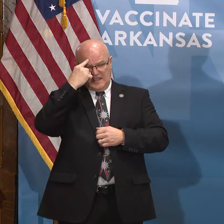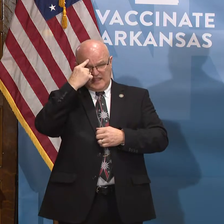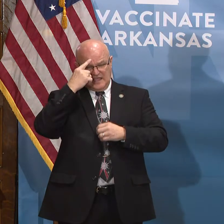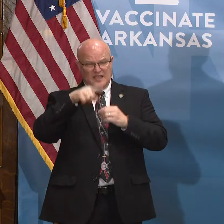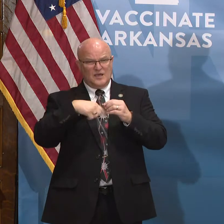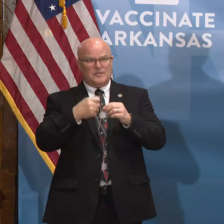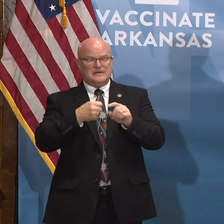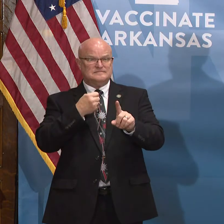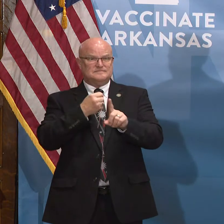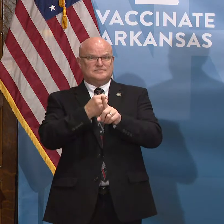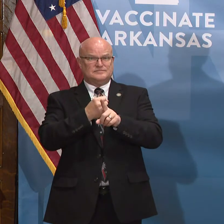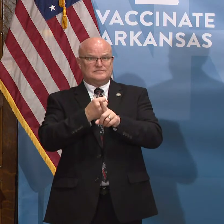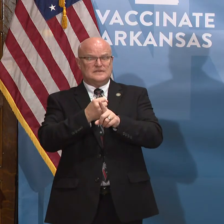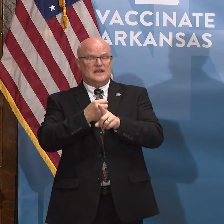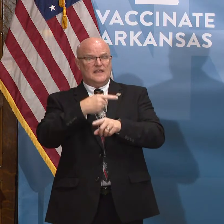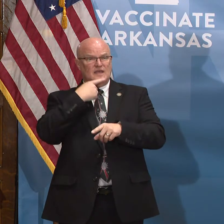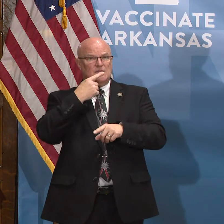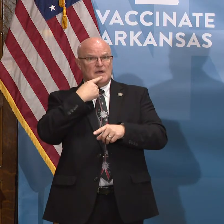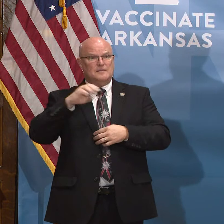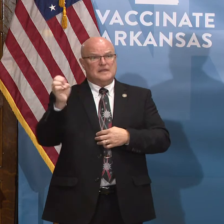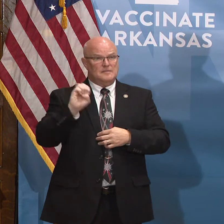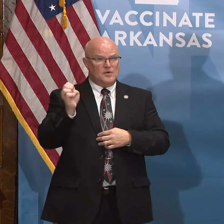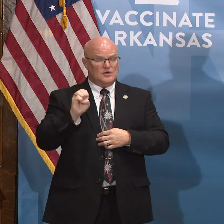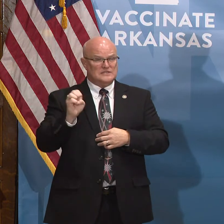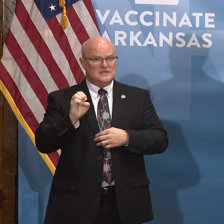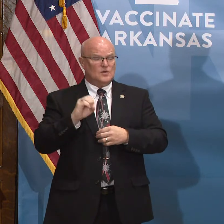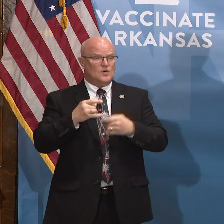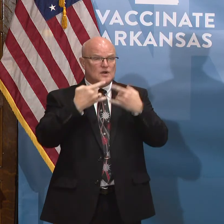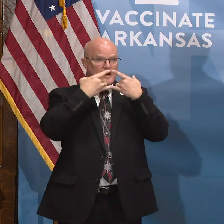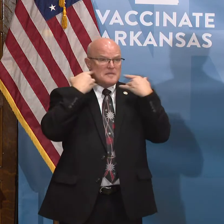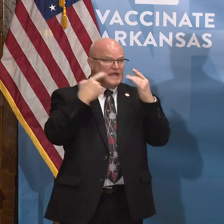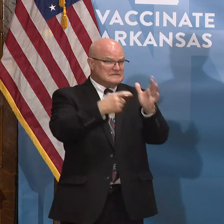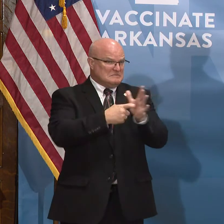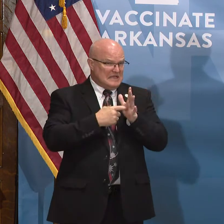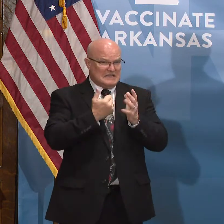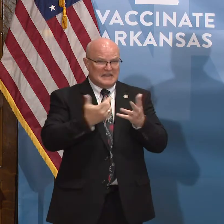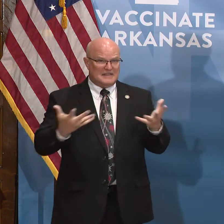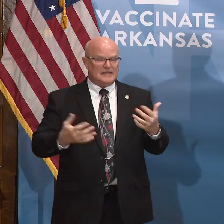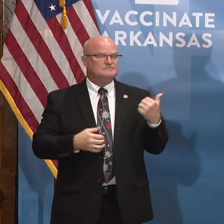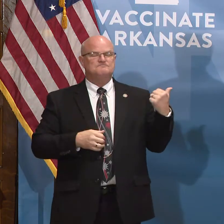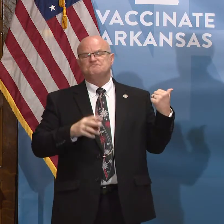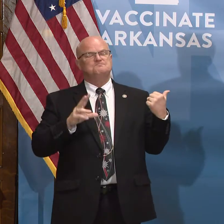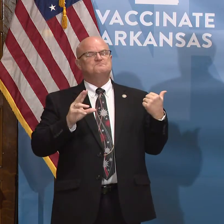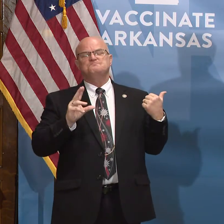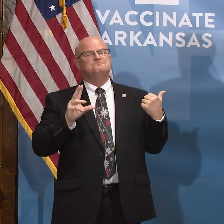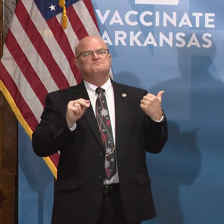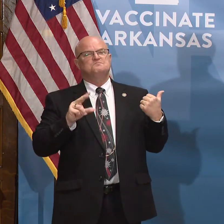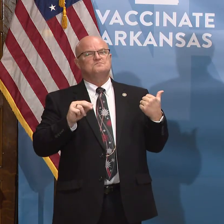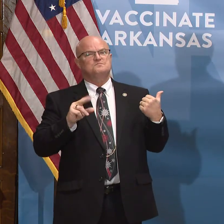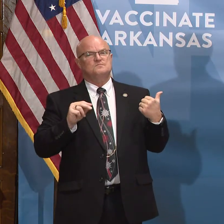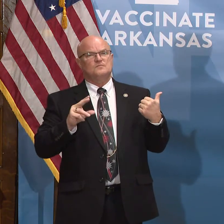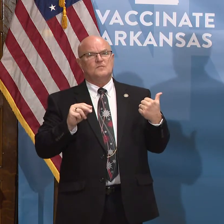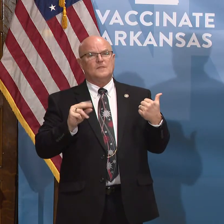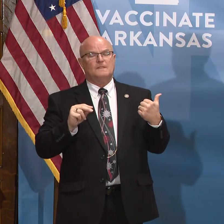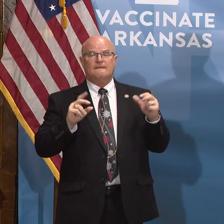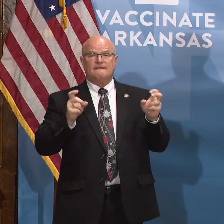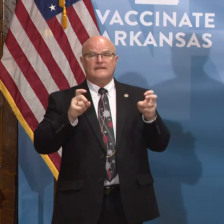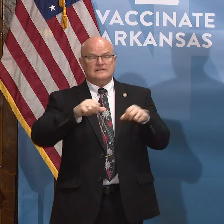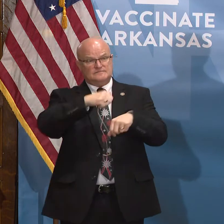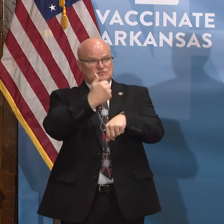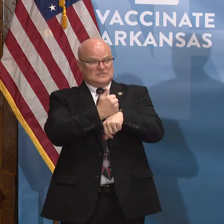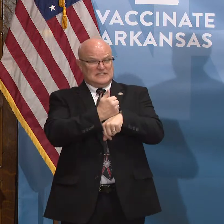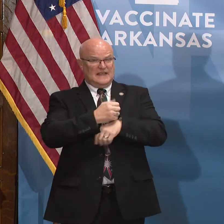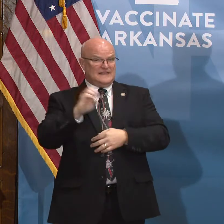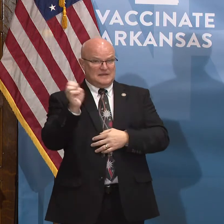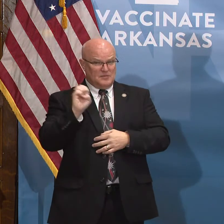or any type of mitigation measures like a mask mandate or anything like that? No. And first, in terms of reinstating